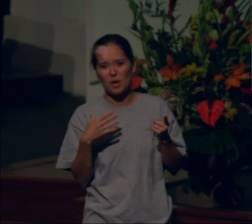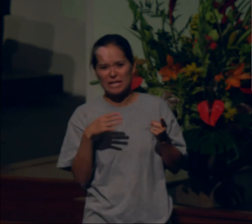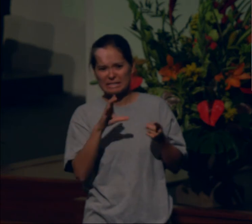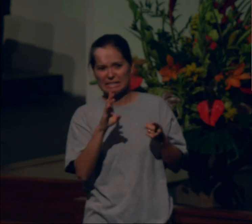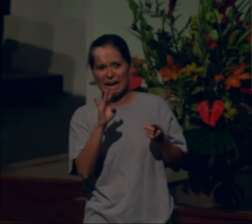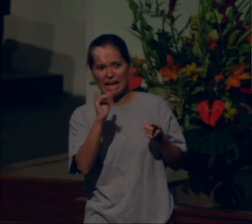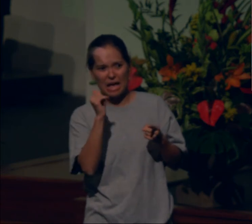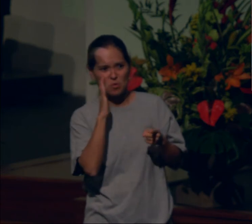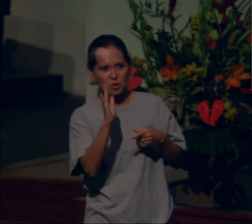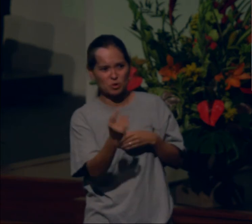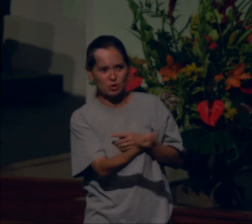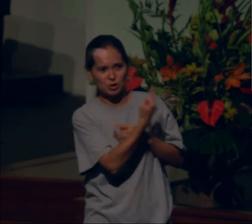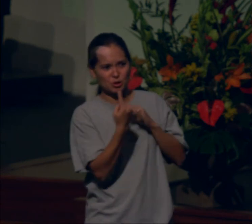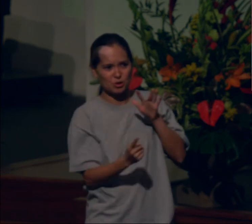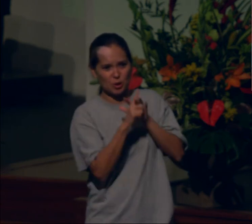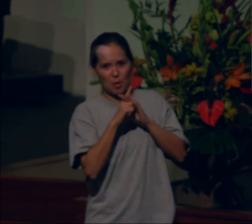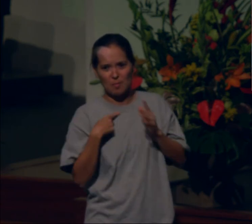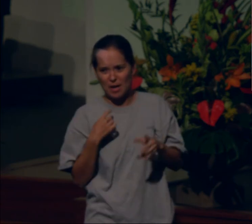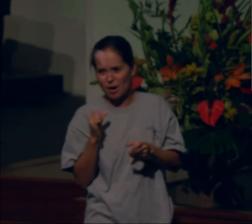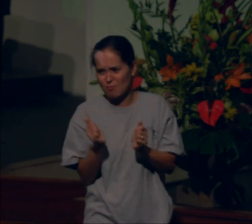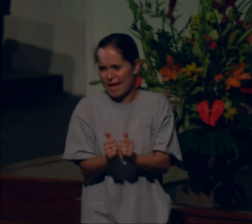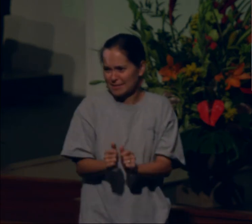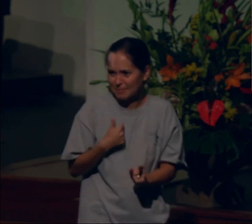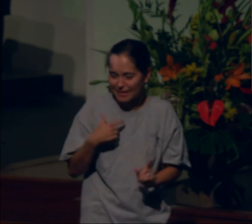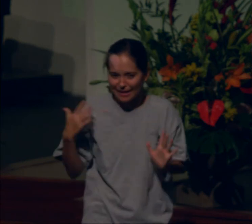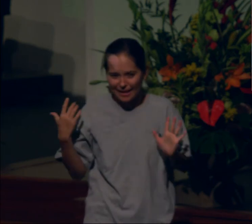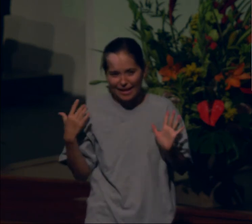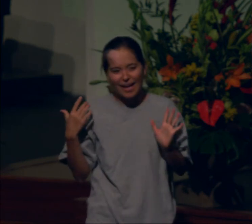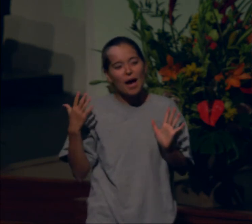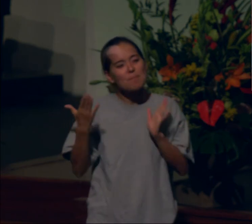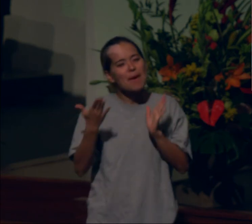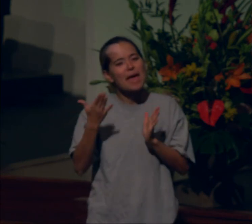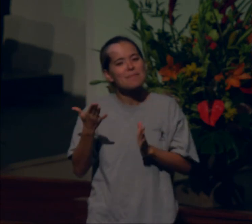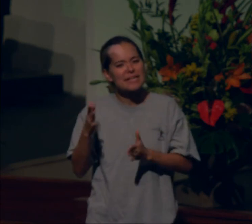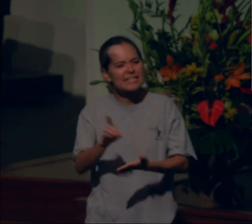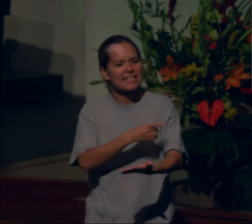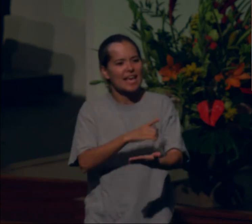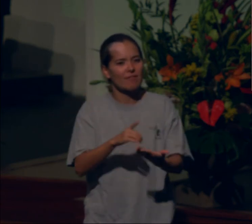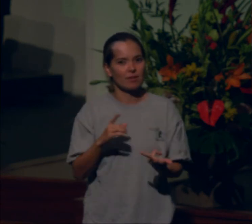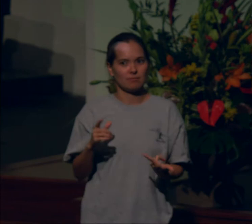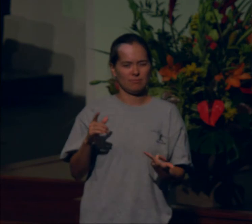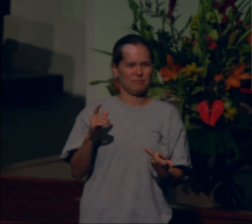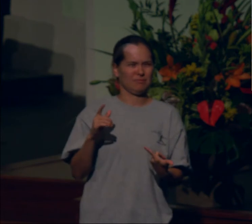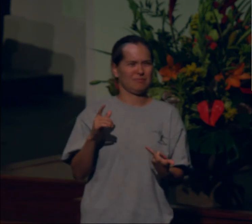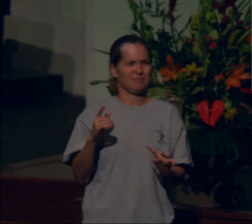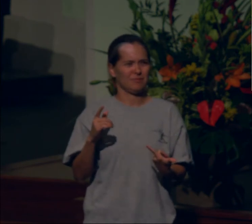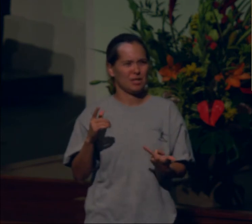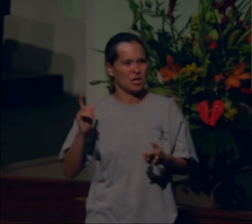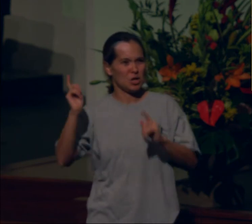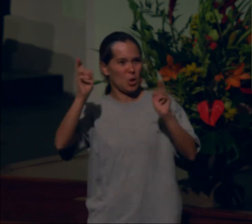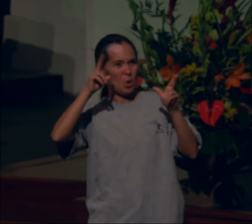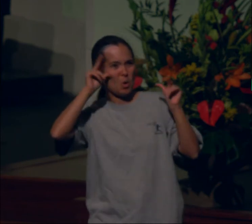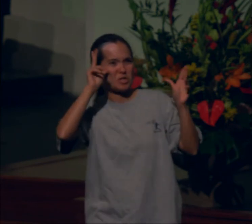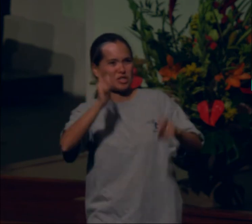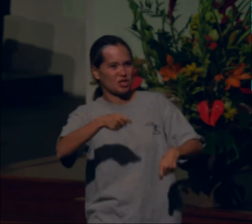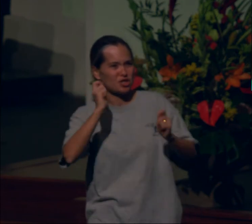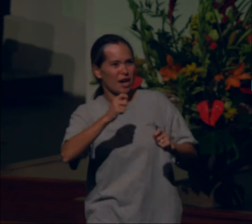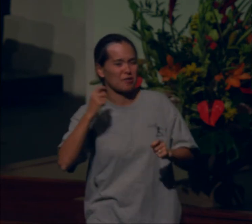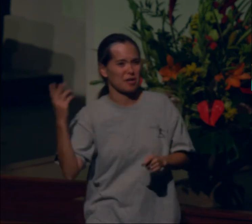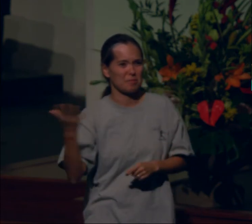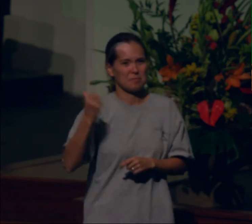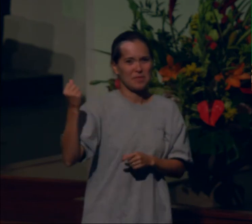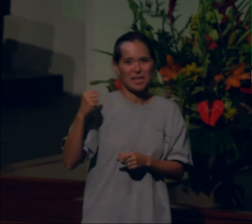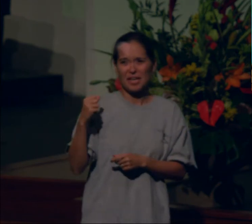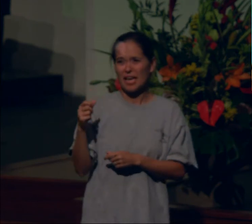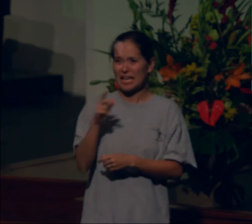and cart me off in a black limo. And maybe David went to bed thinking, you know, are the horses and chariots going to show up? Is somebody going to bump off King